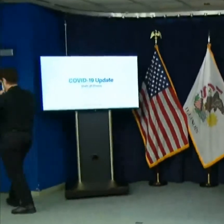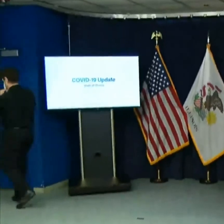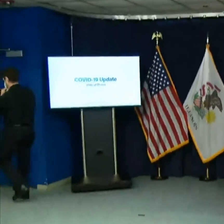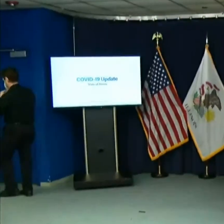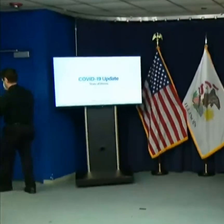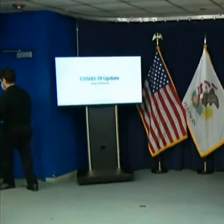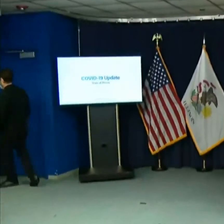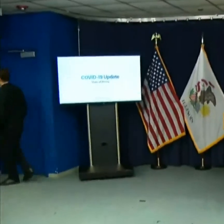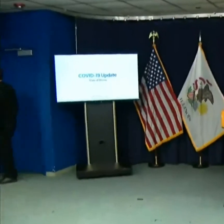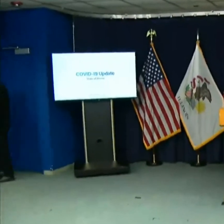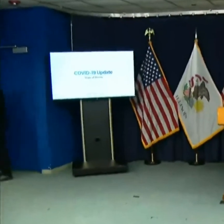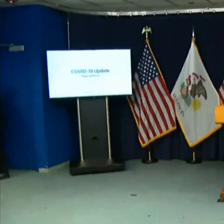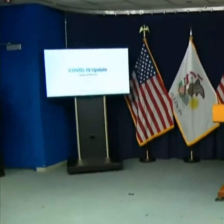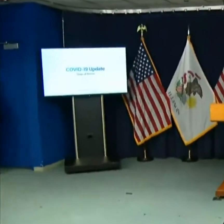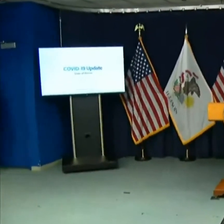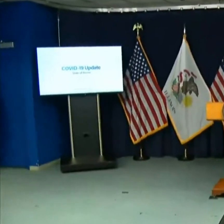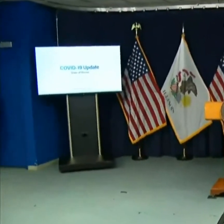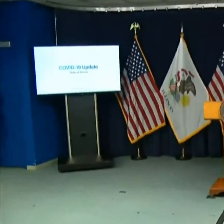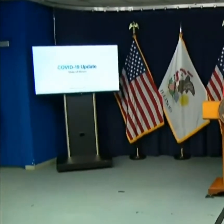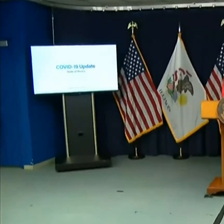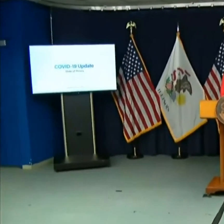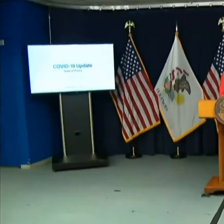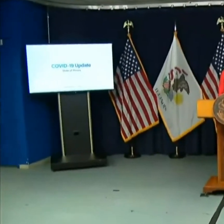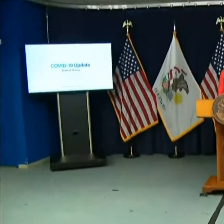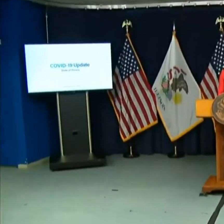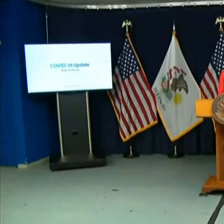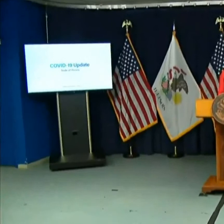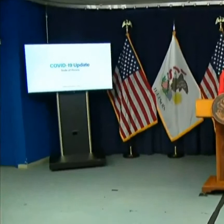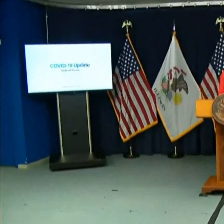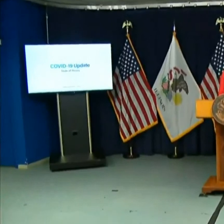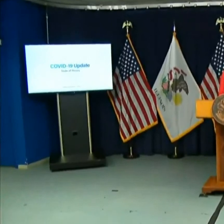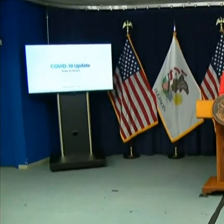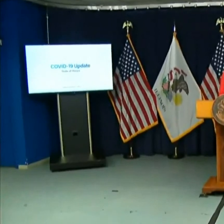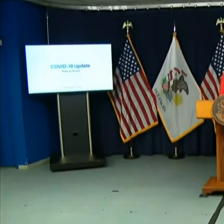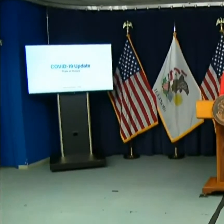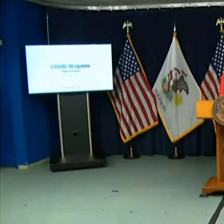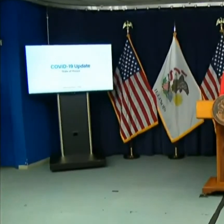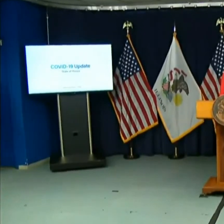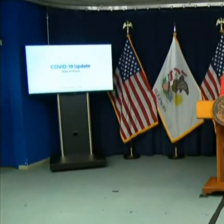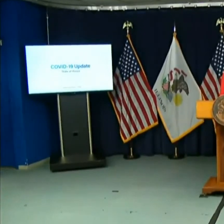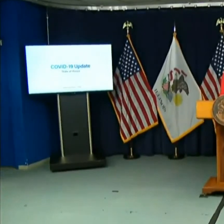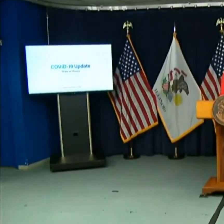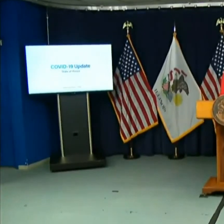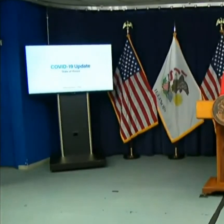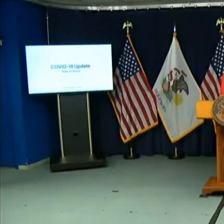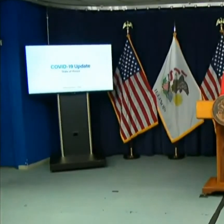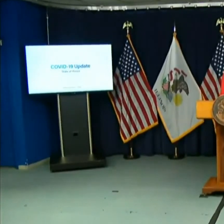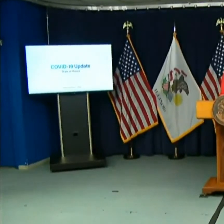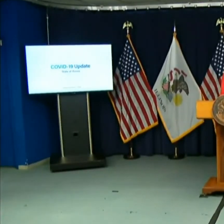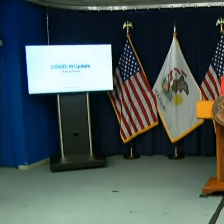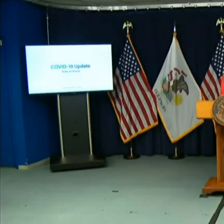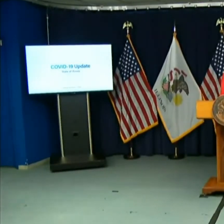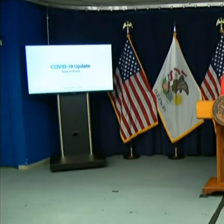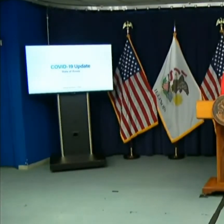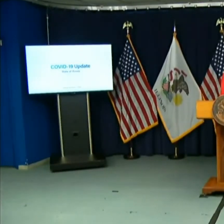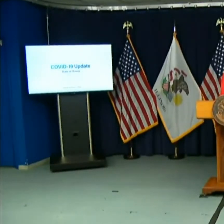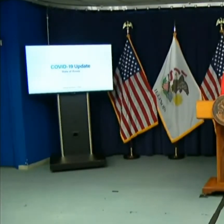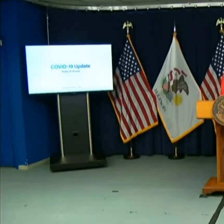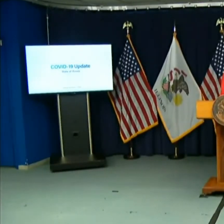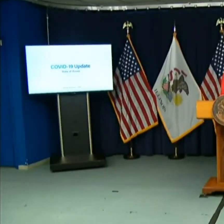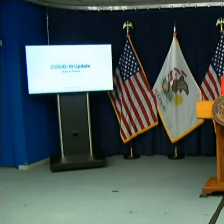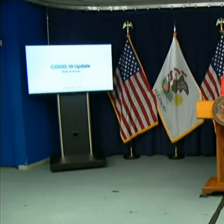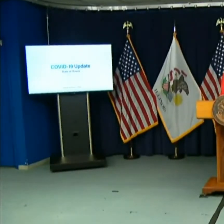ahora está aquí. Y no solo llegó más fuerte que la primera ola. Para frenar